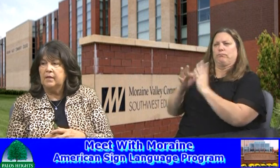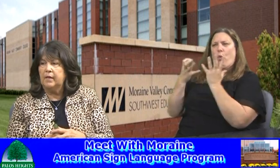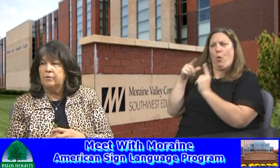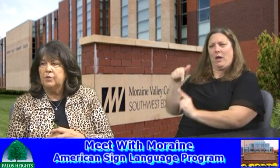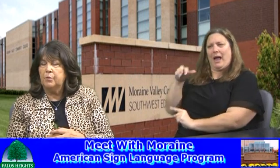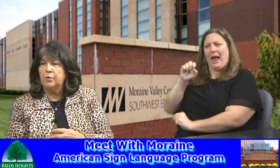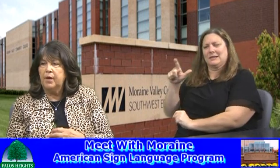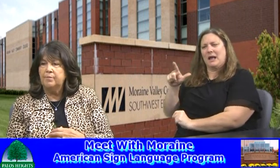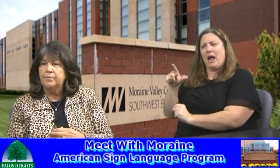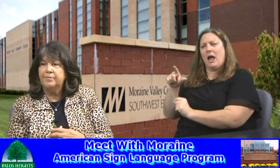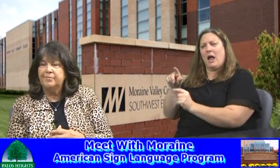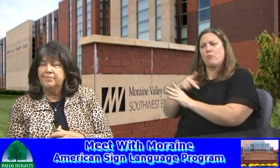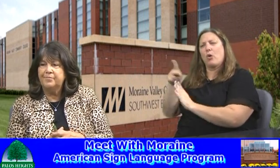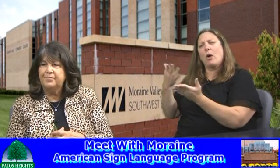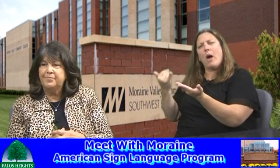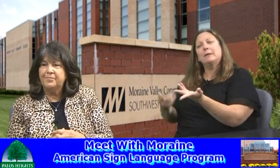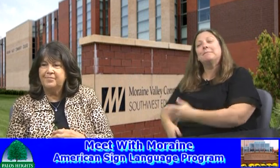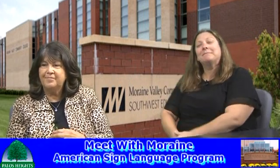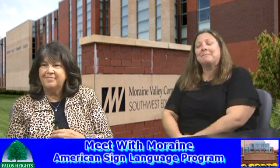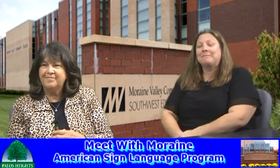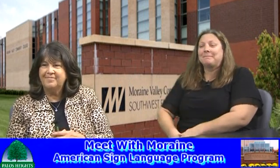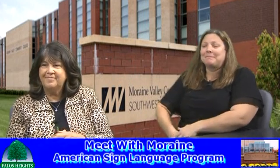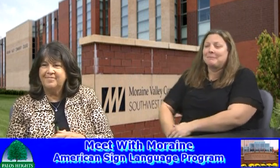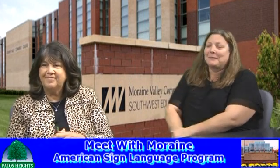American Sign Language program?